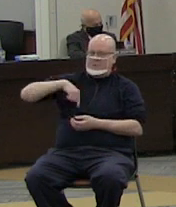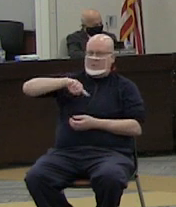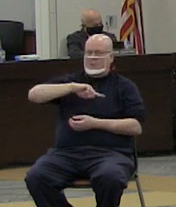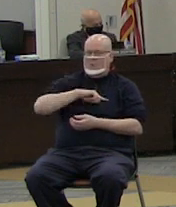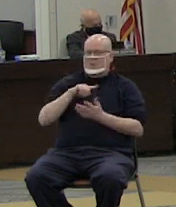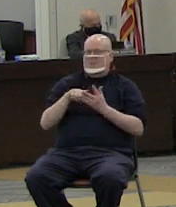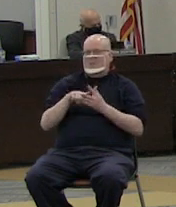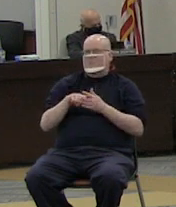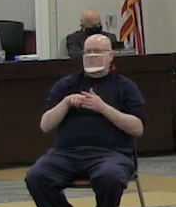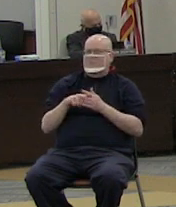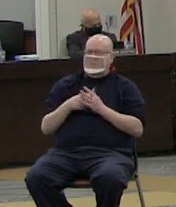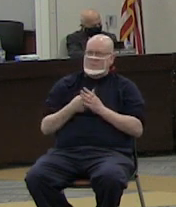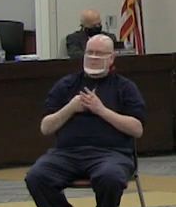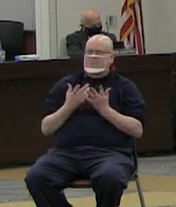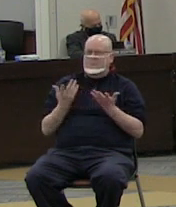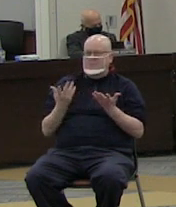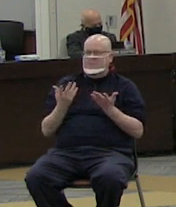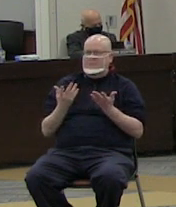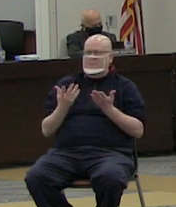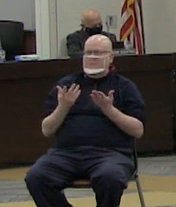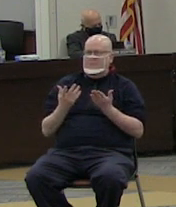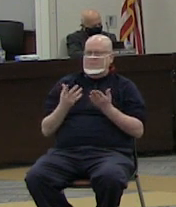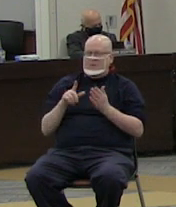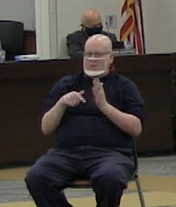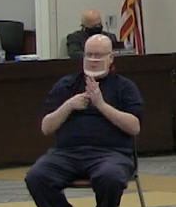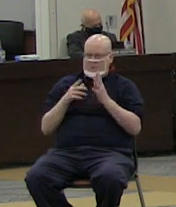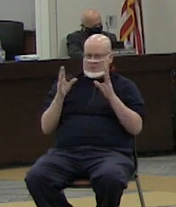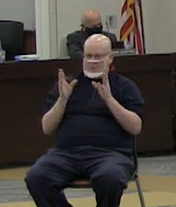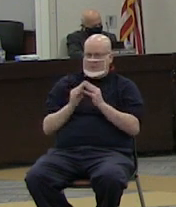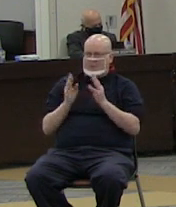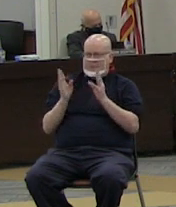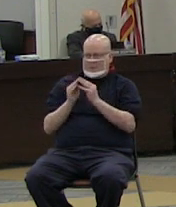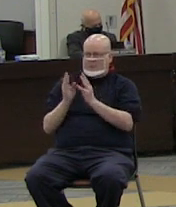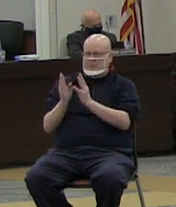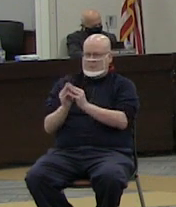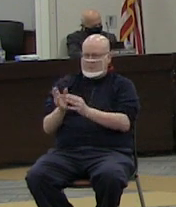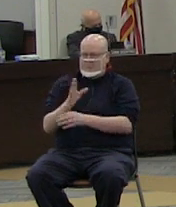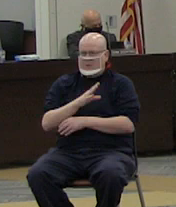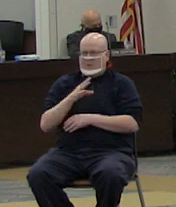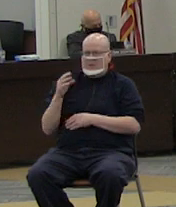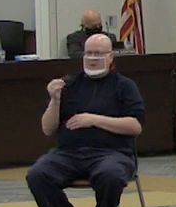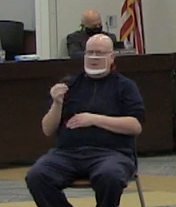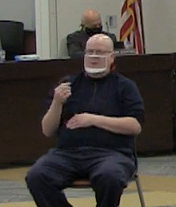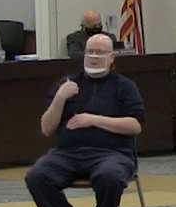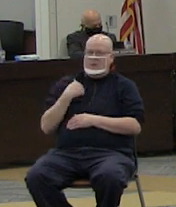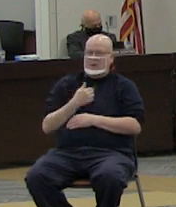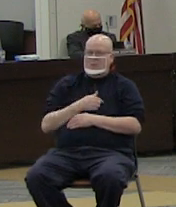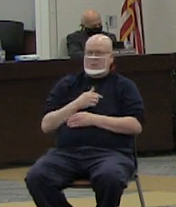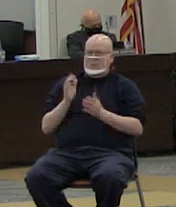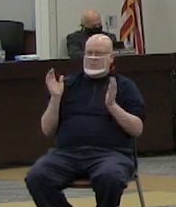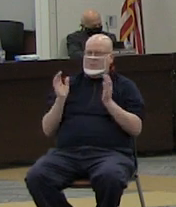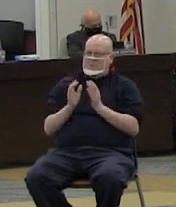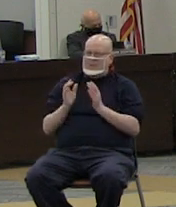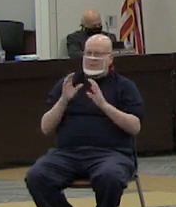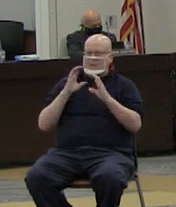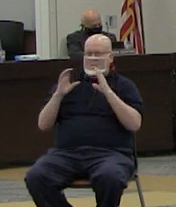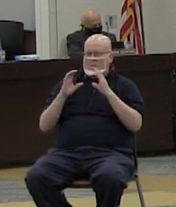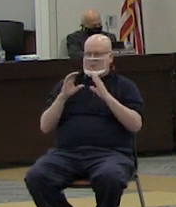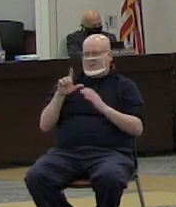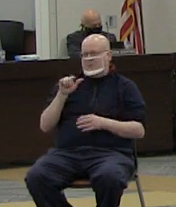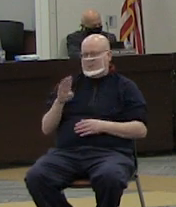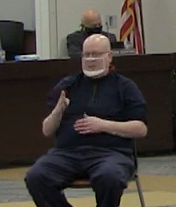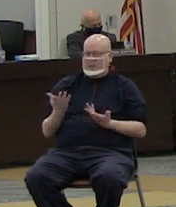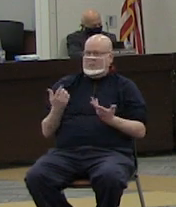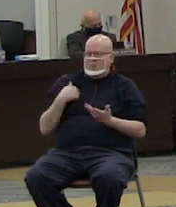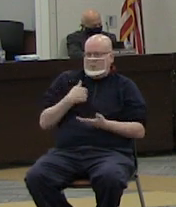embarked upon beginning those meetings and kind of our mini communication labs, if you will, that we